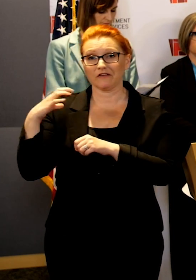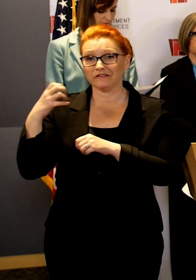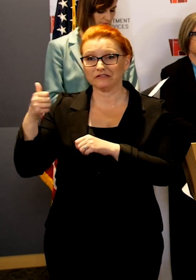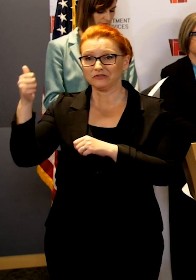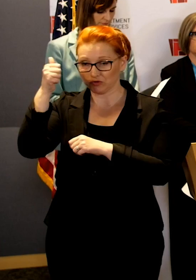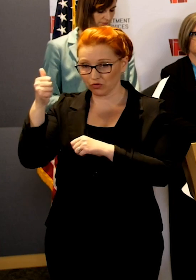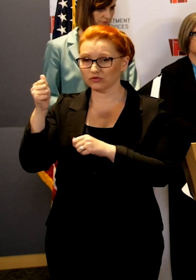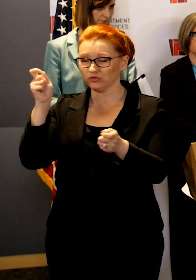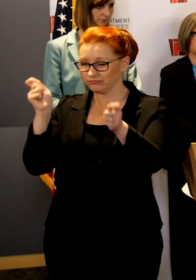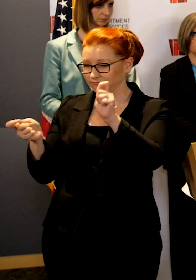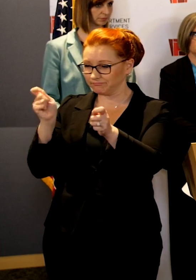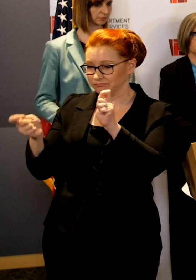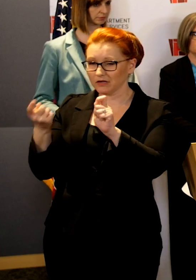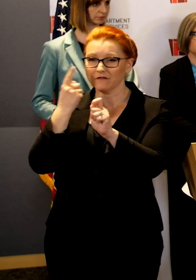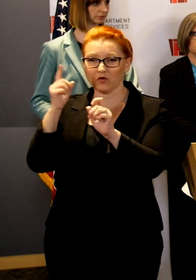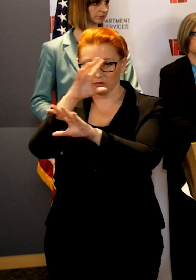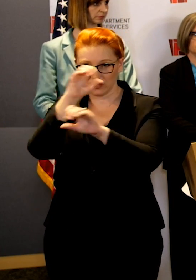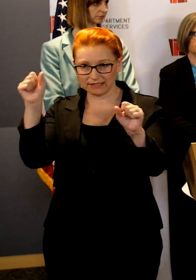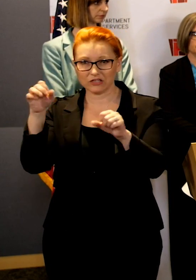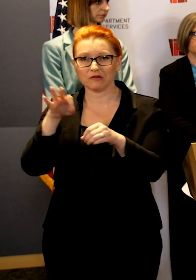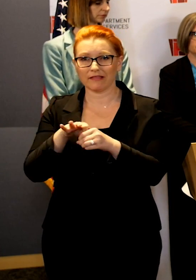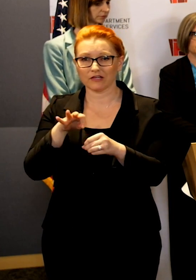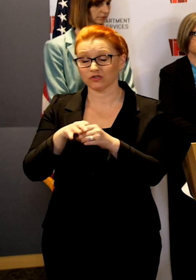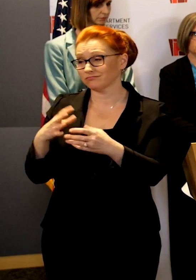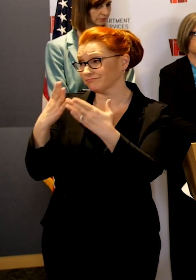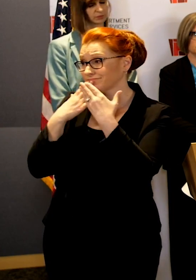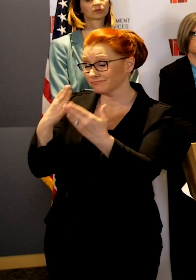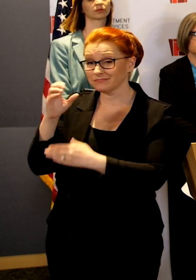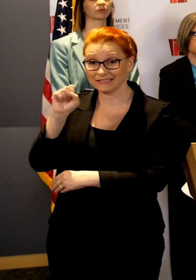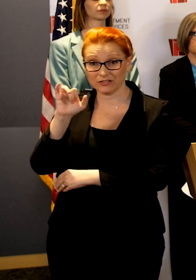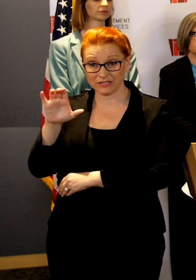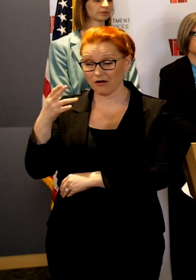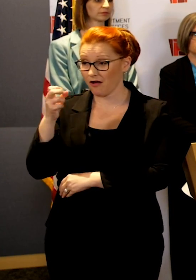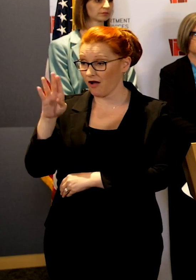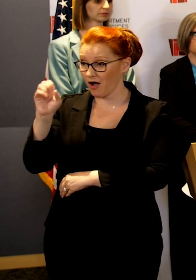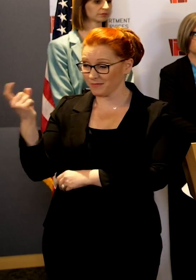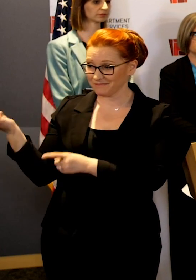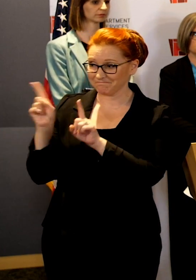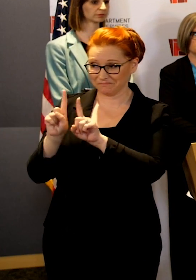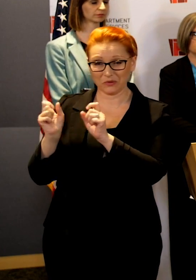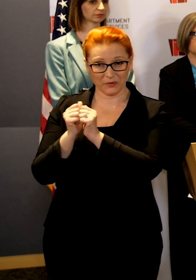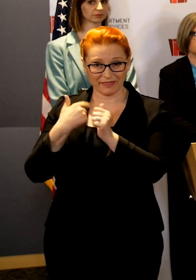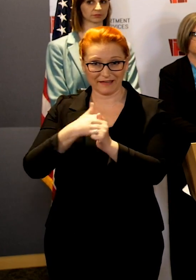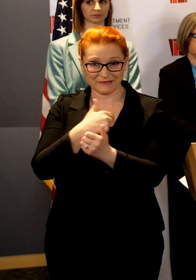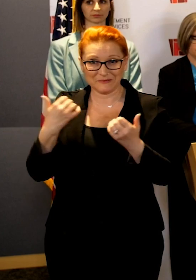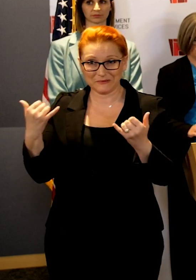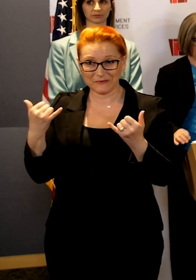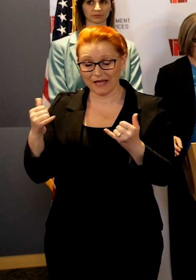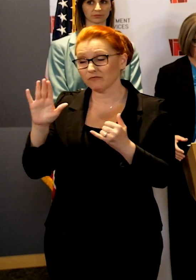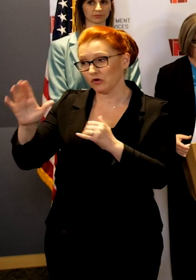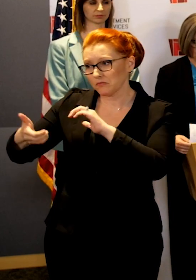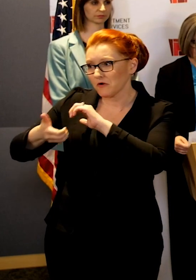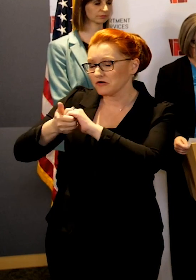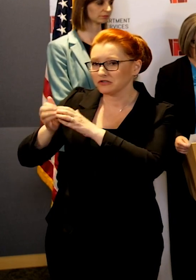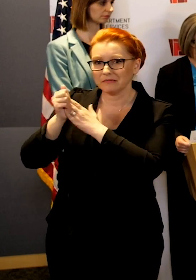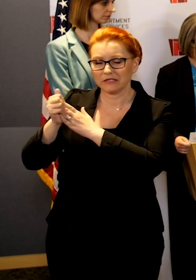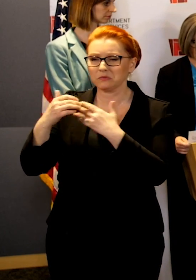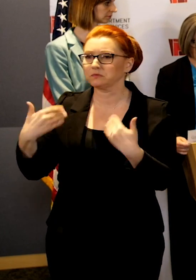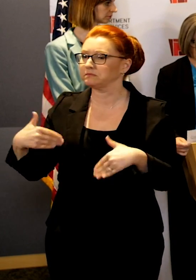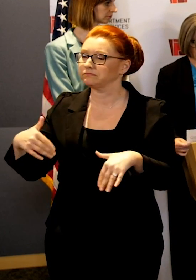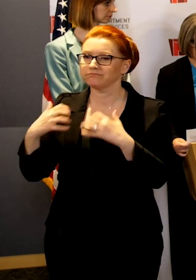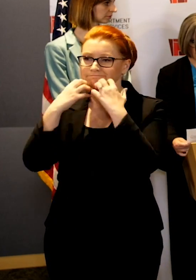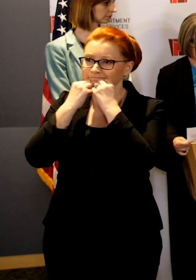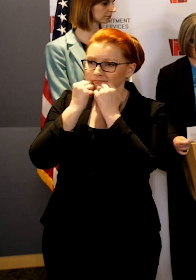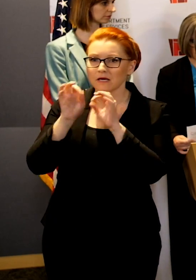preference election. I'm grateful to have Secretary Hobbs here, and her partnership and leadership have been very important